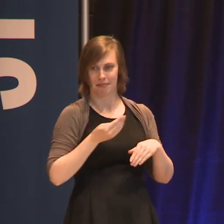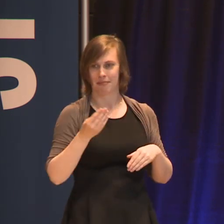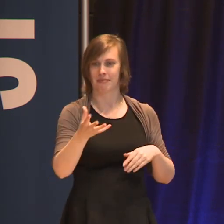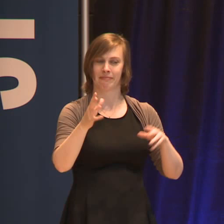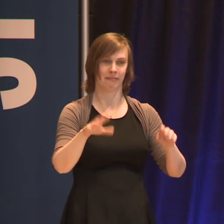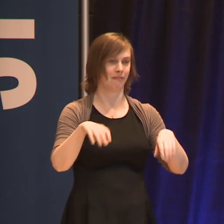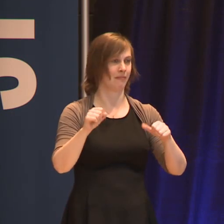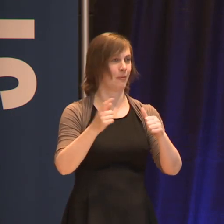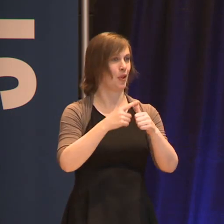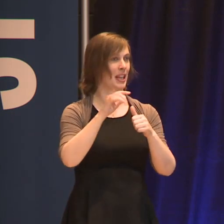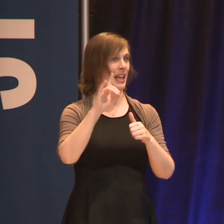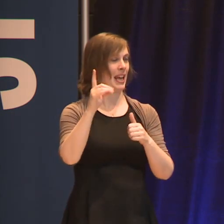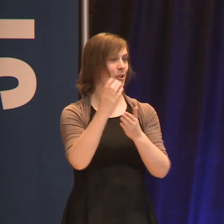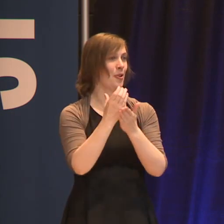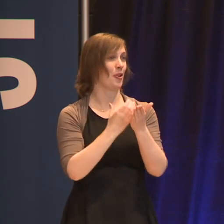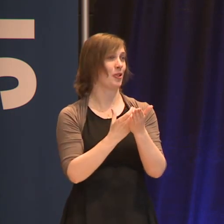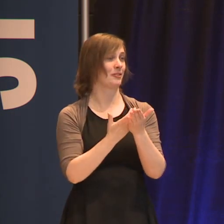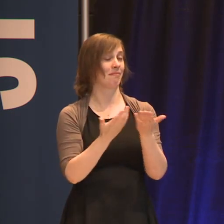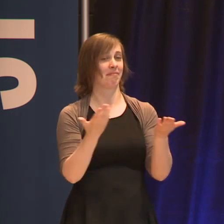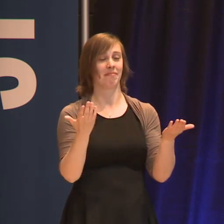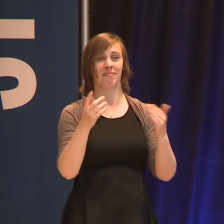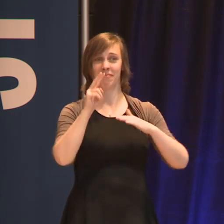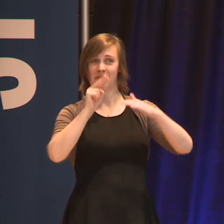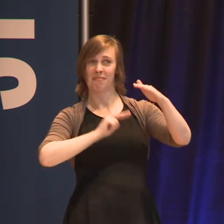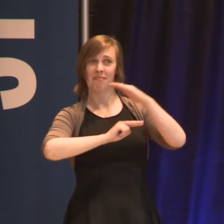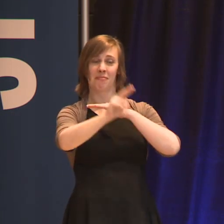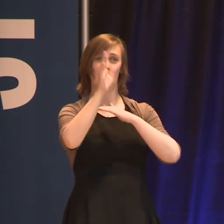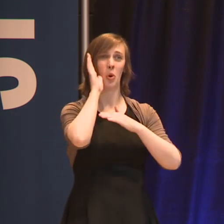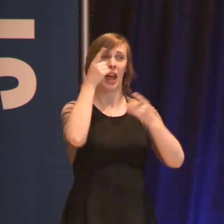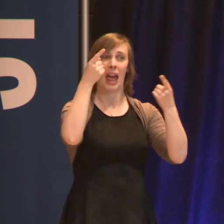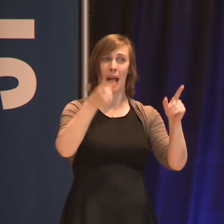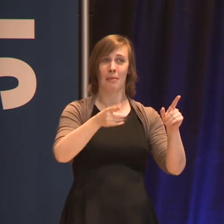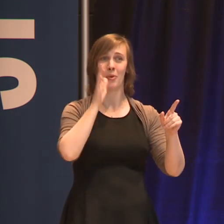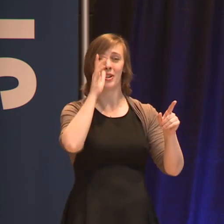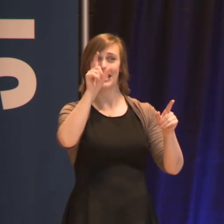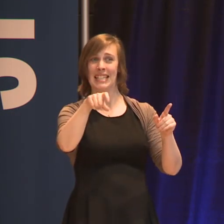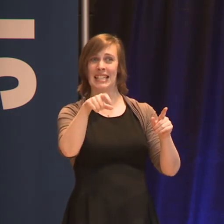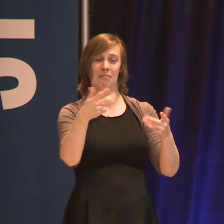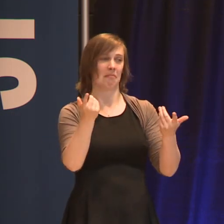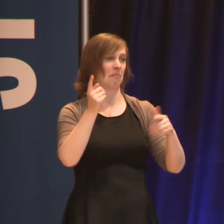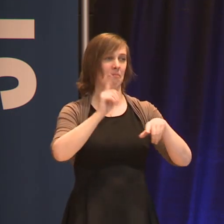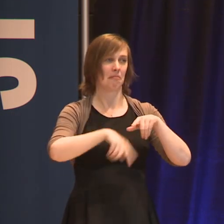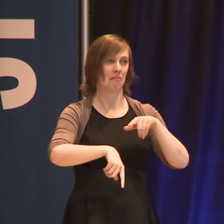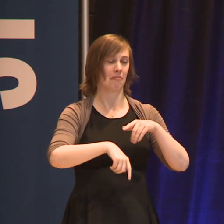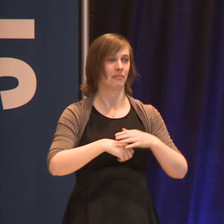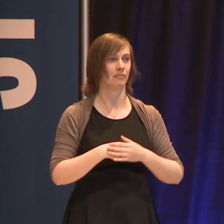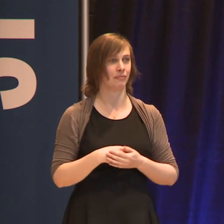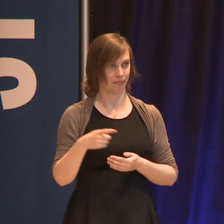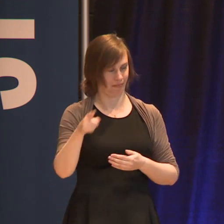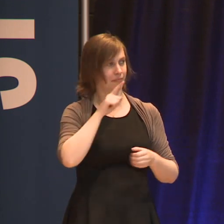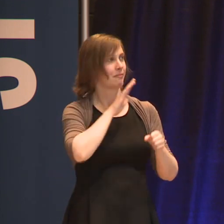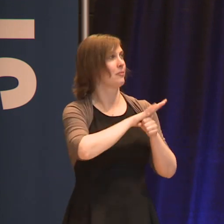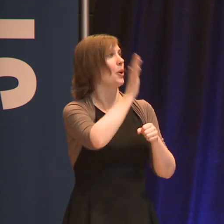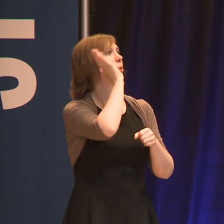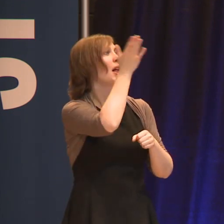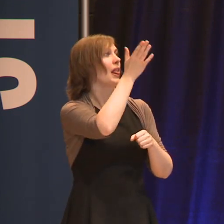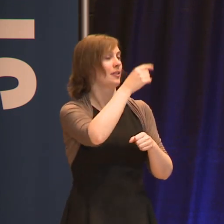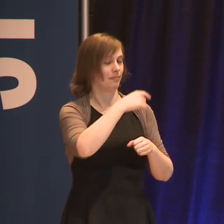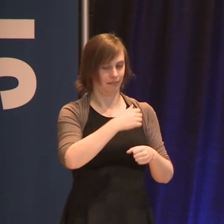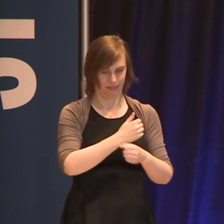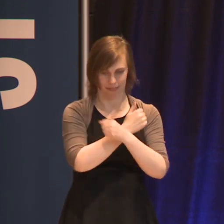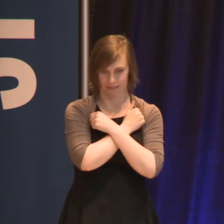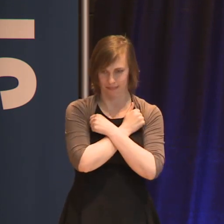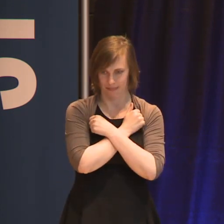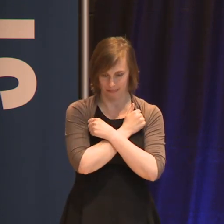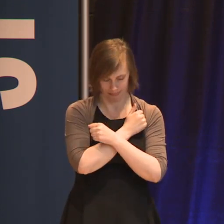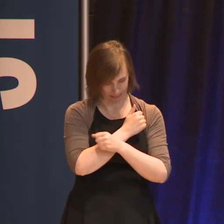use those skills when you least expect it. She promised me she would do just that, and with one final hug, I continued my